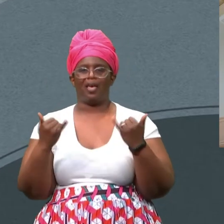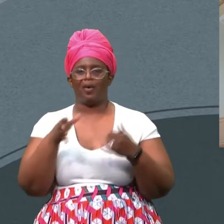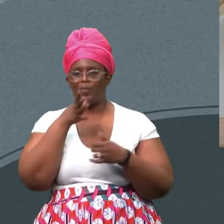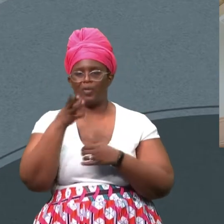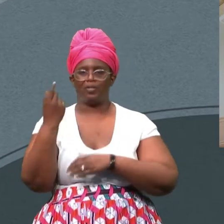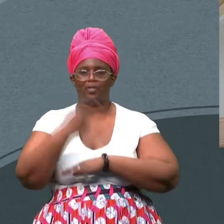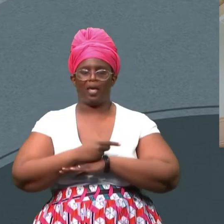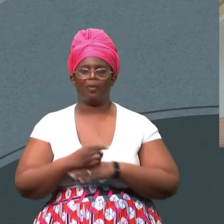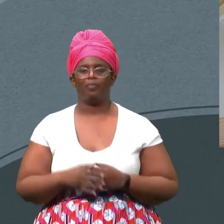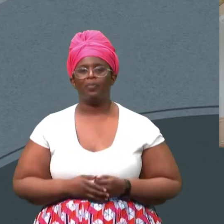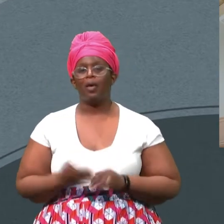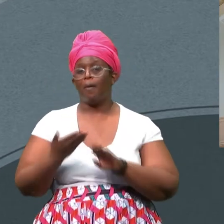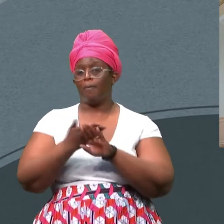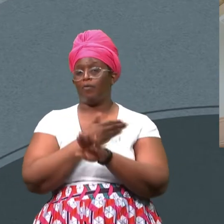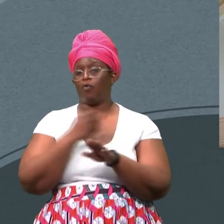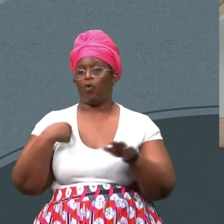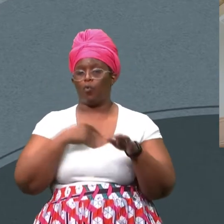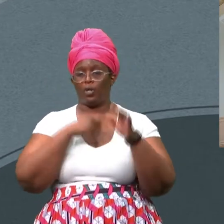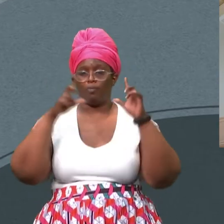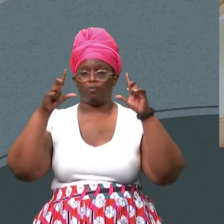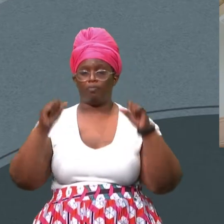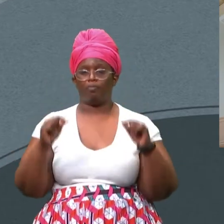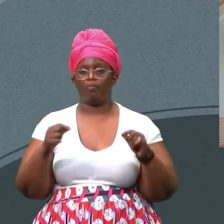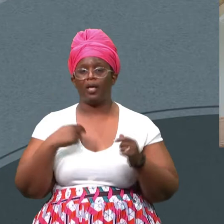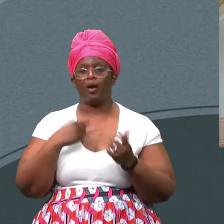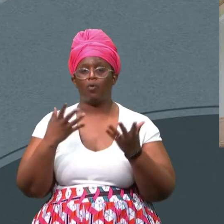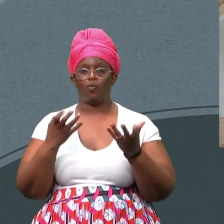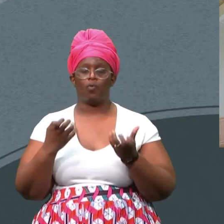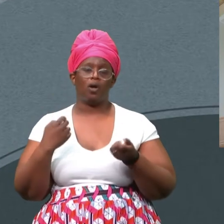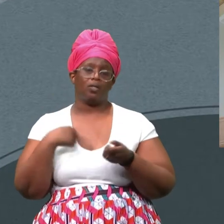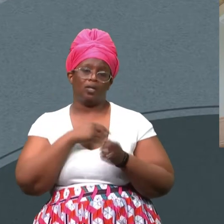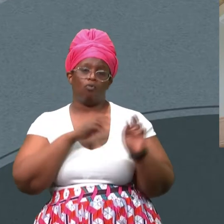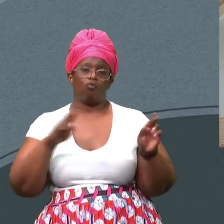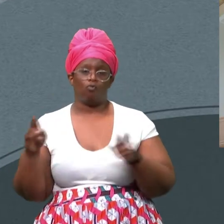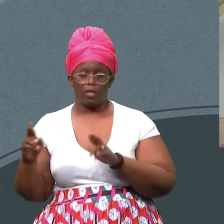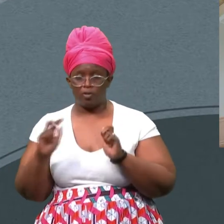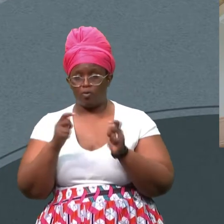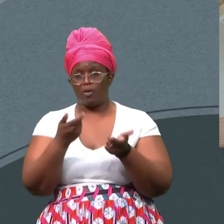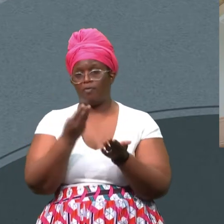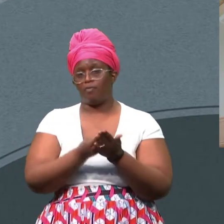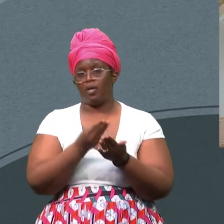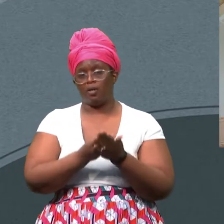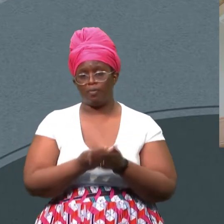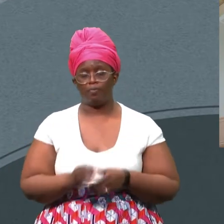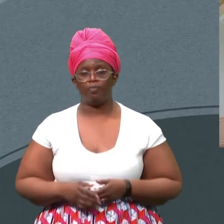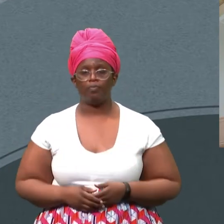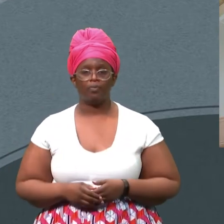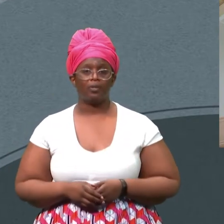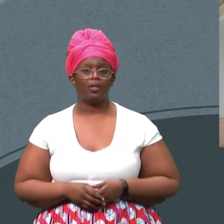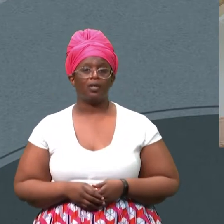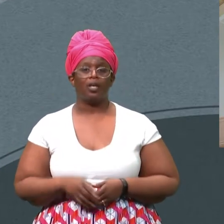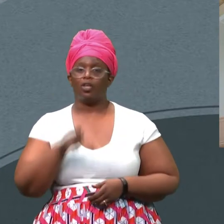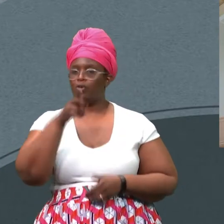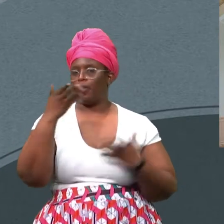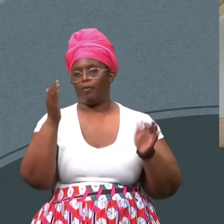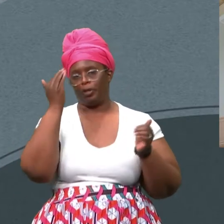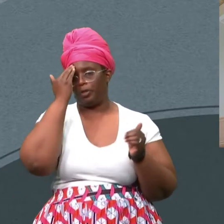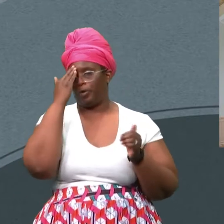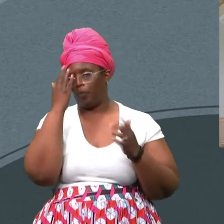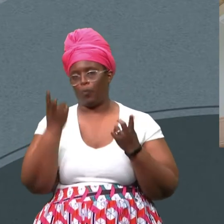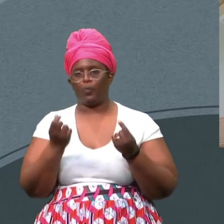Before we go home, I want us to receive an offering. Family, we are, you know what we're in the midst of, and we